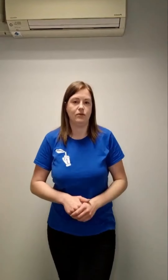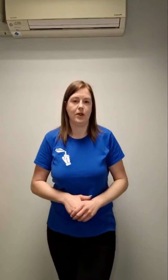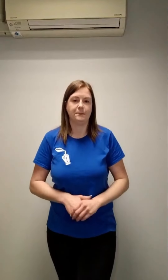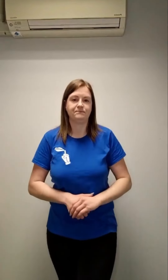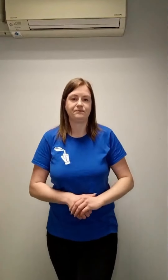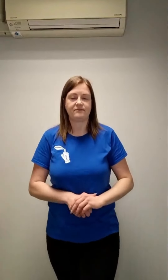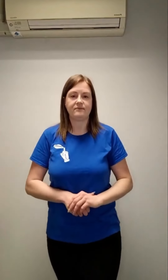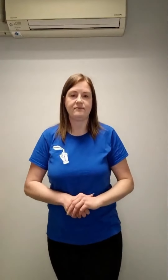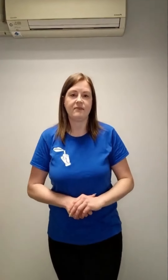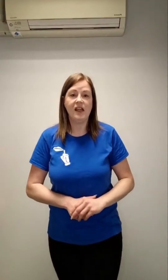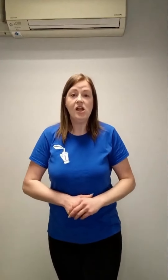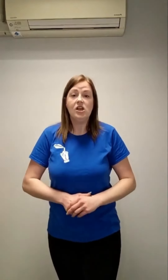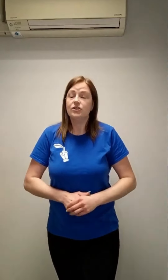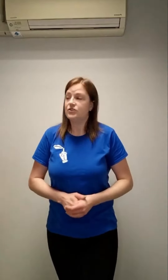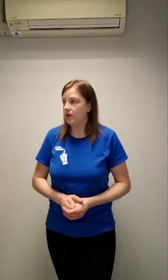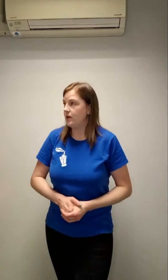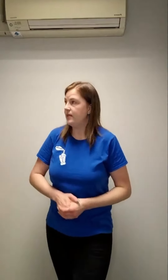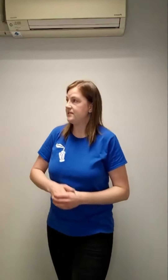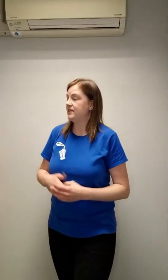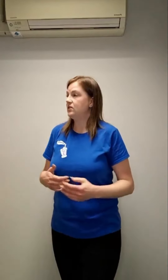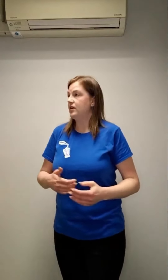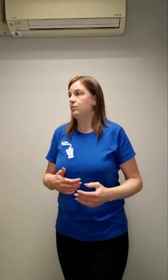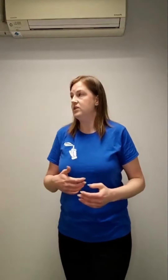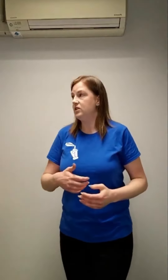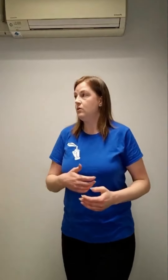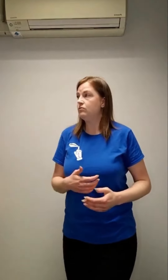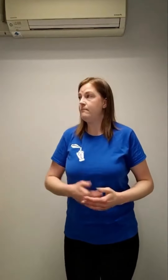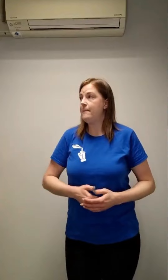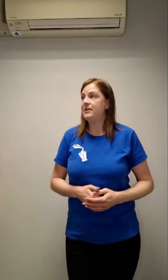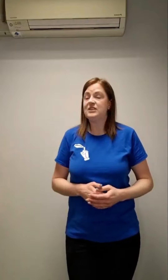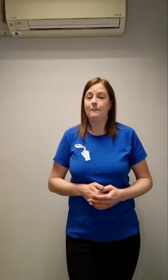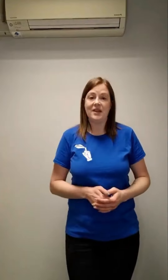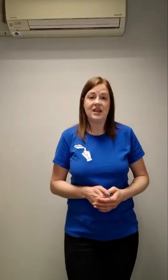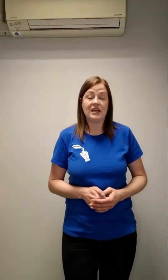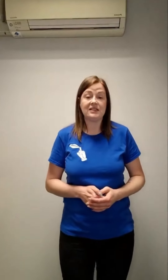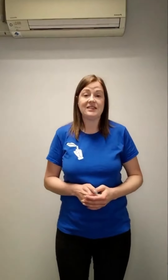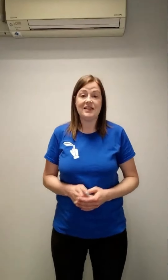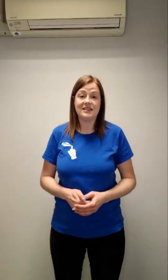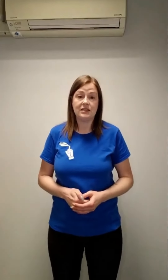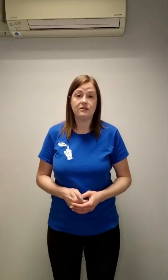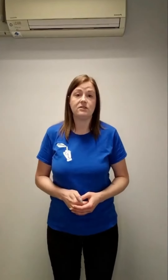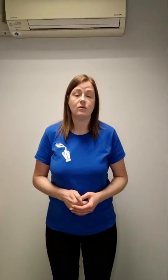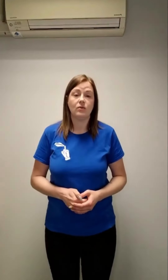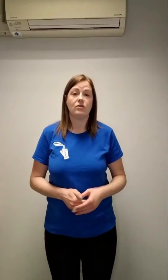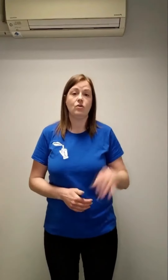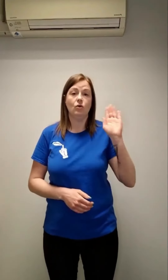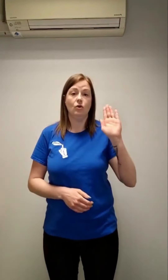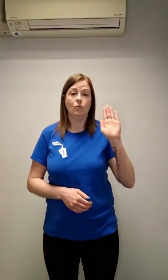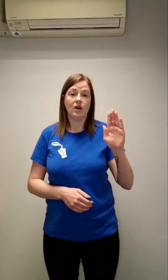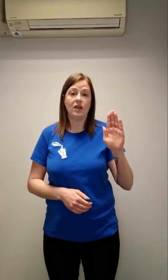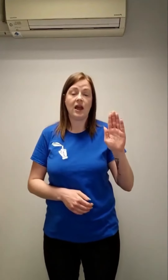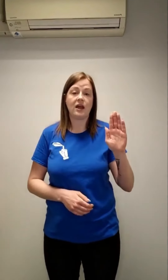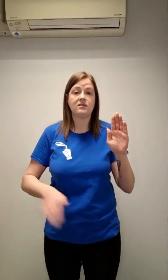you. So that's our signing window. Remember to be consistent with your working hand and